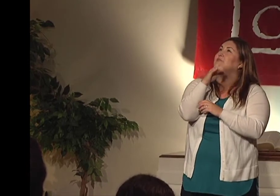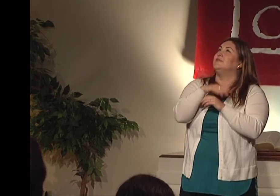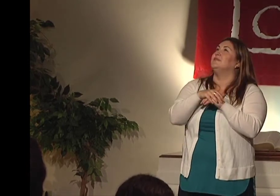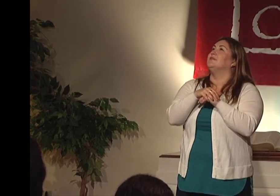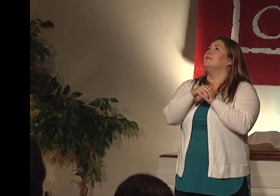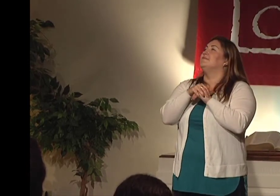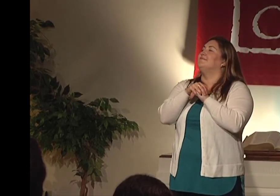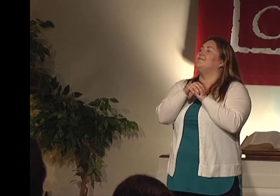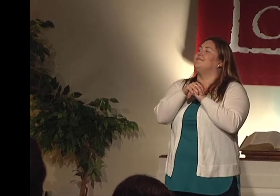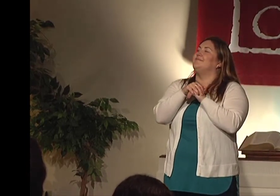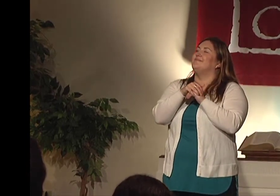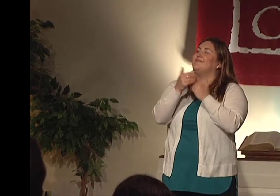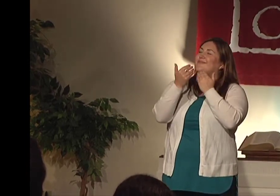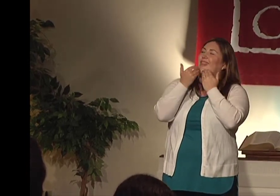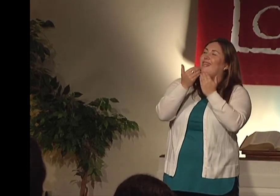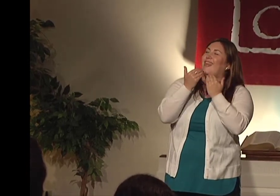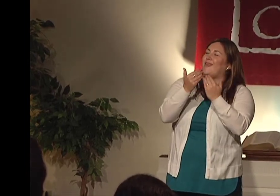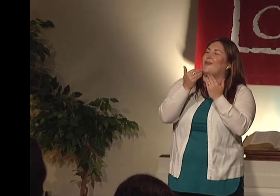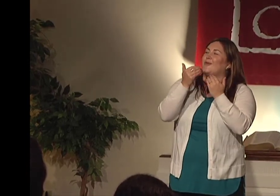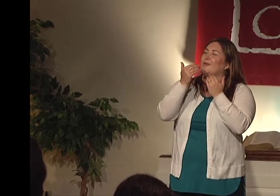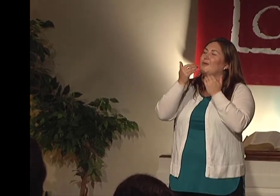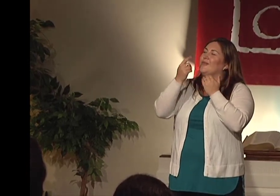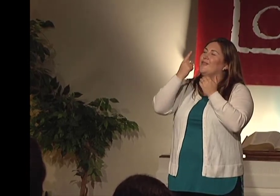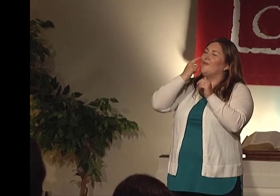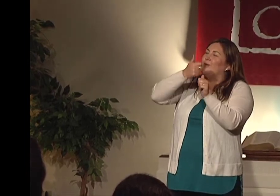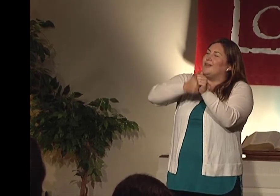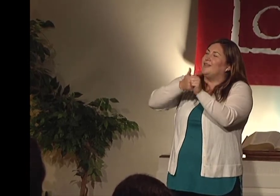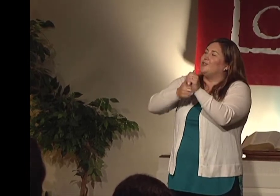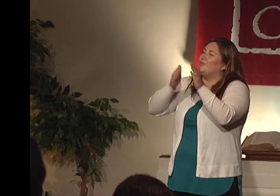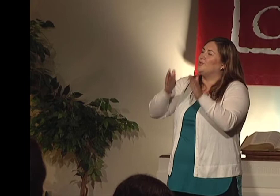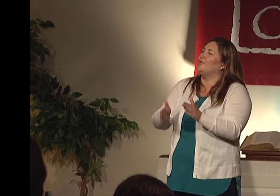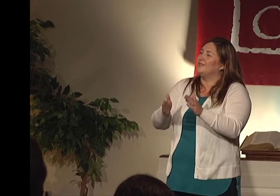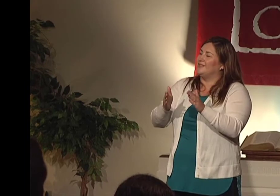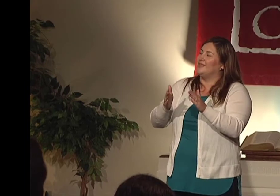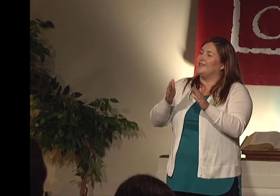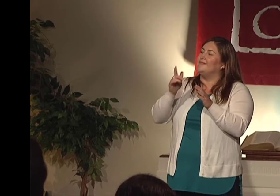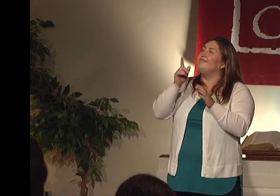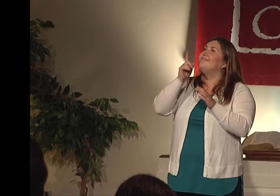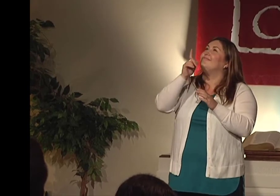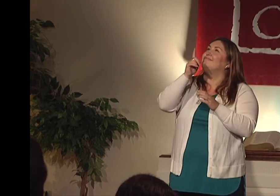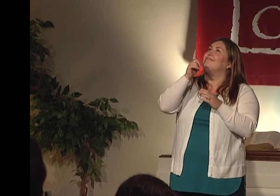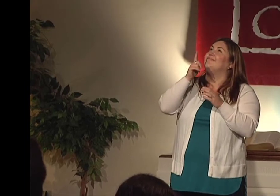Some people function as spiritual mothers for us, and we thank you for each person.